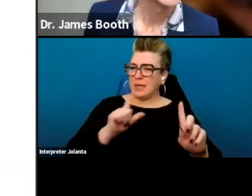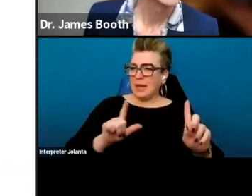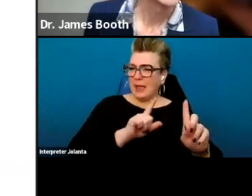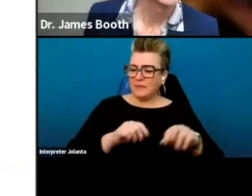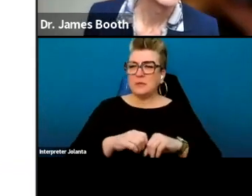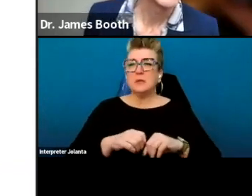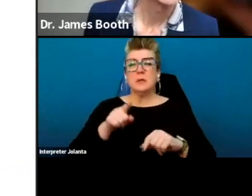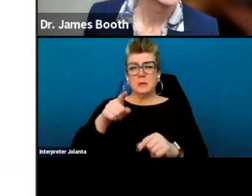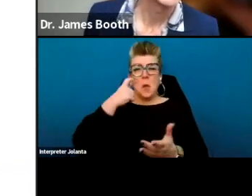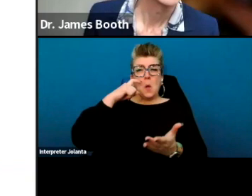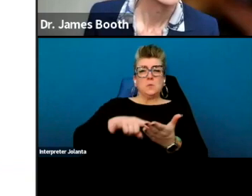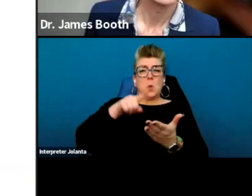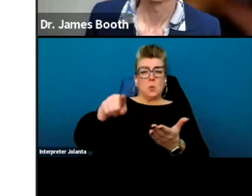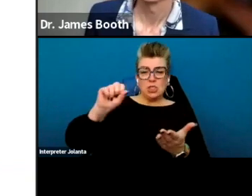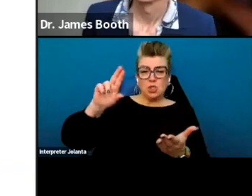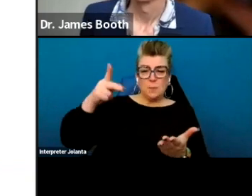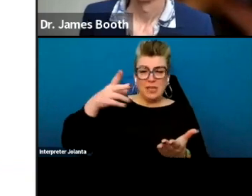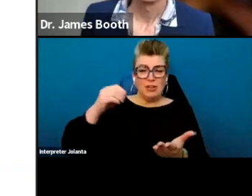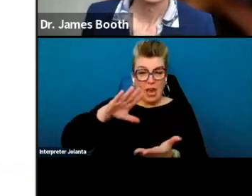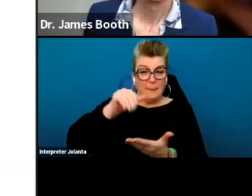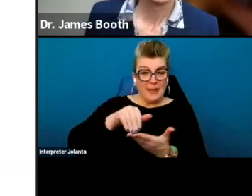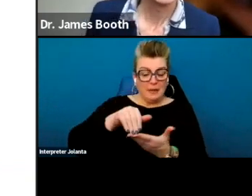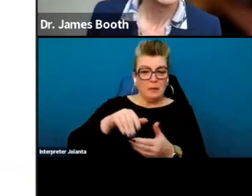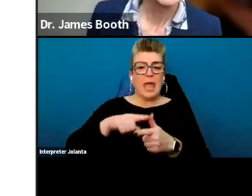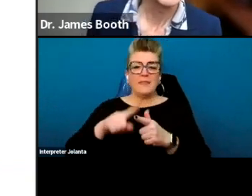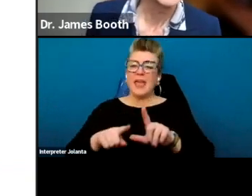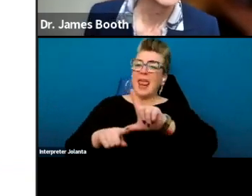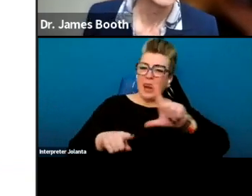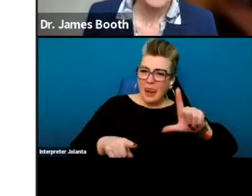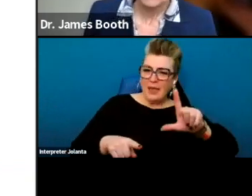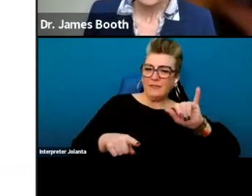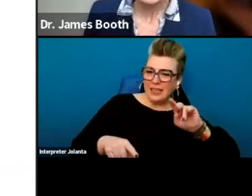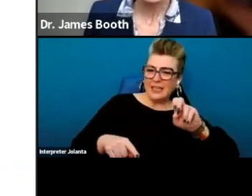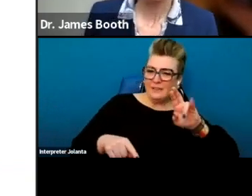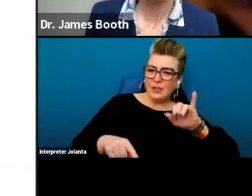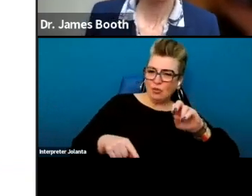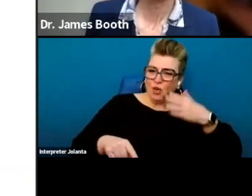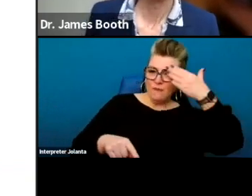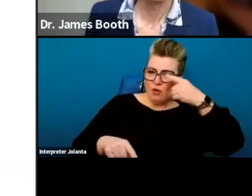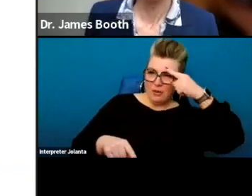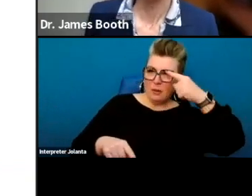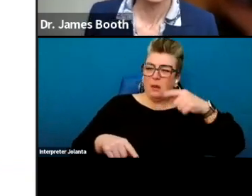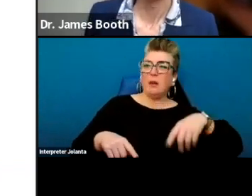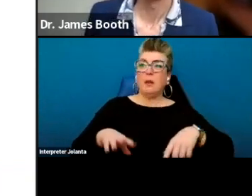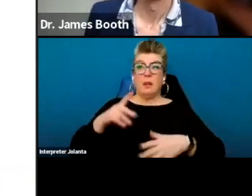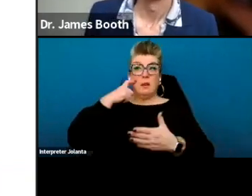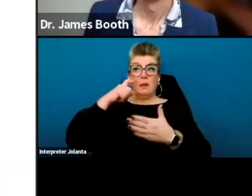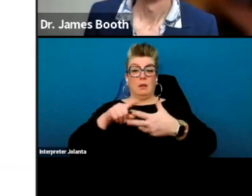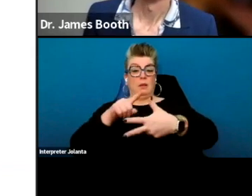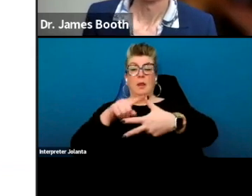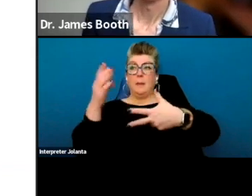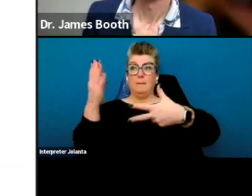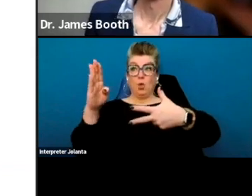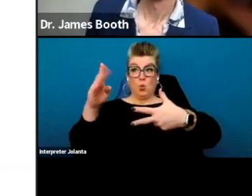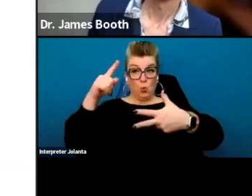to middle temporal bilaterally, and then left inferior frontal cortex. You can see here that the meaning task